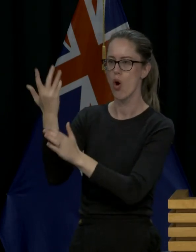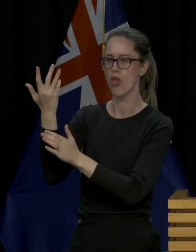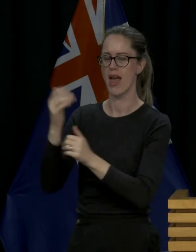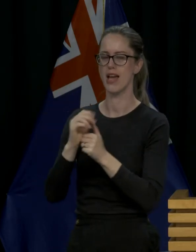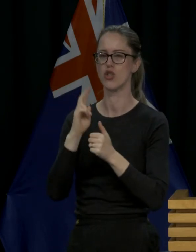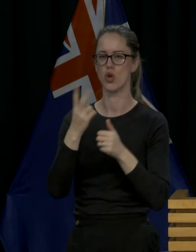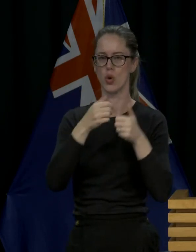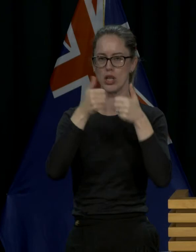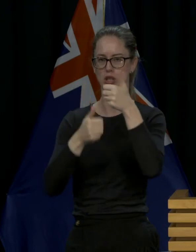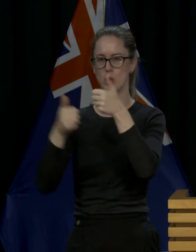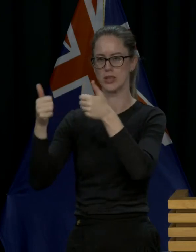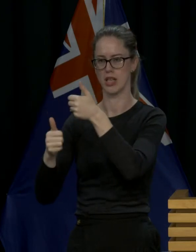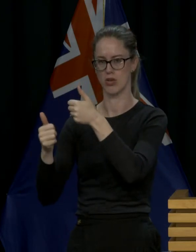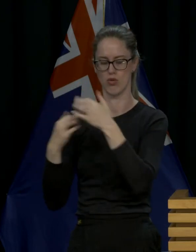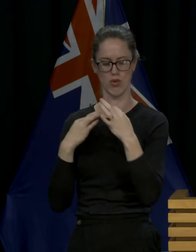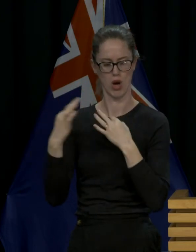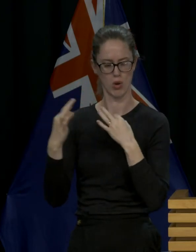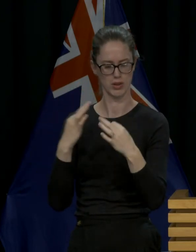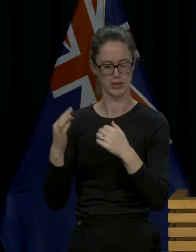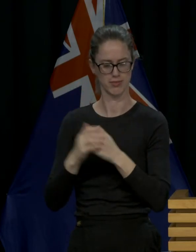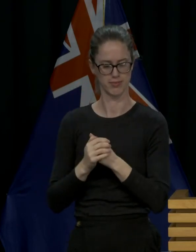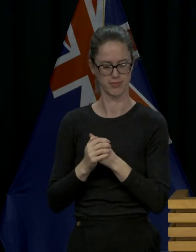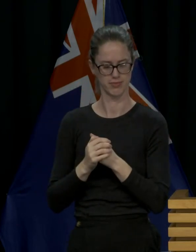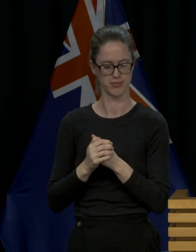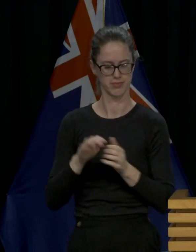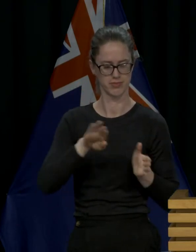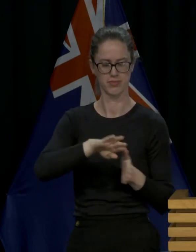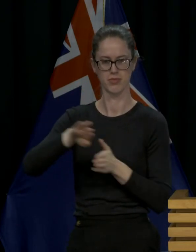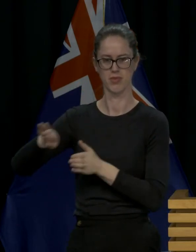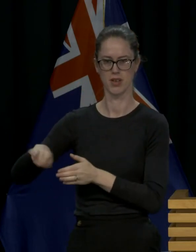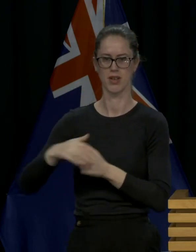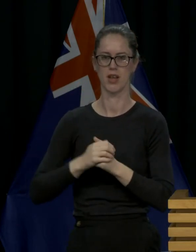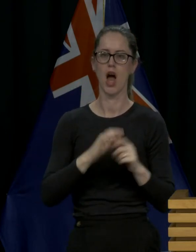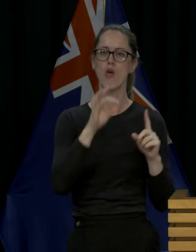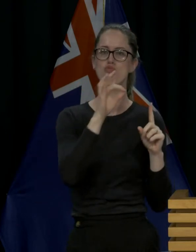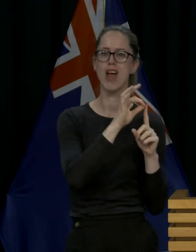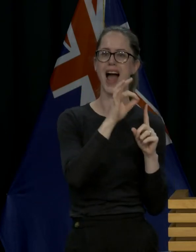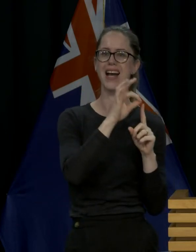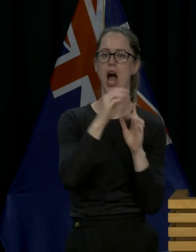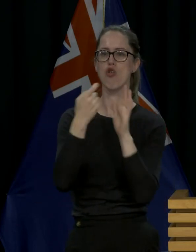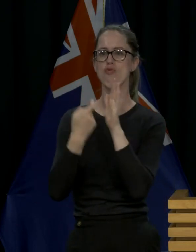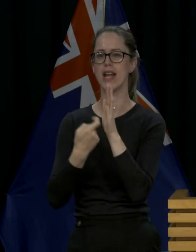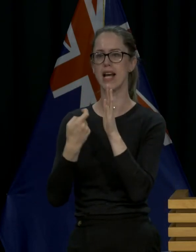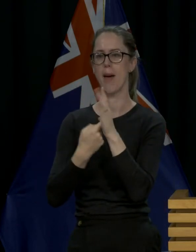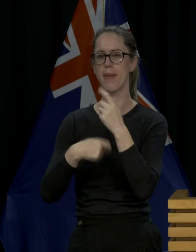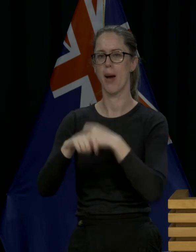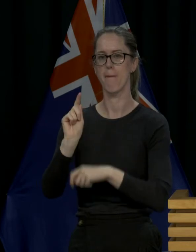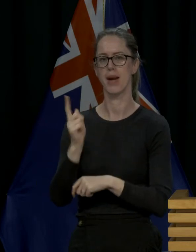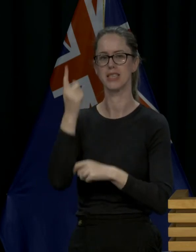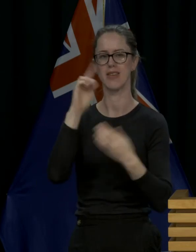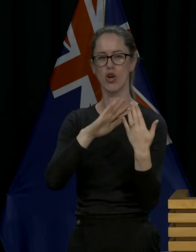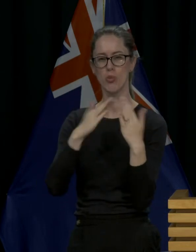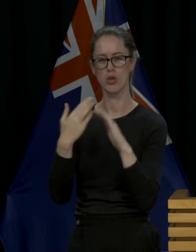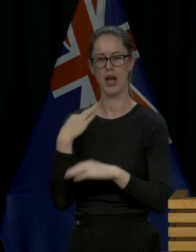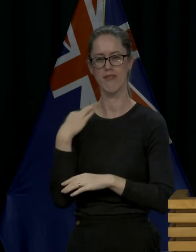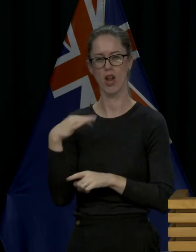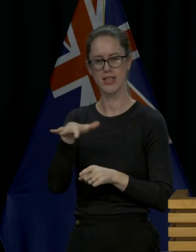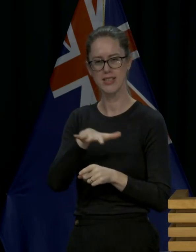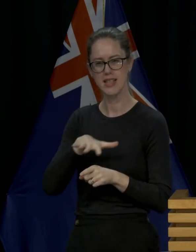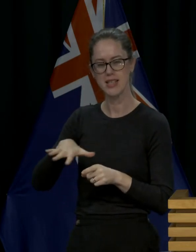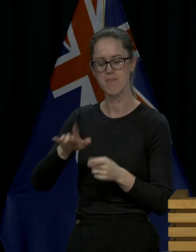associate roles. Priyanka Radhakrishna joins the Executive as Minister for Community and Voluntary